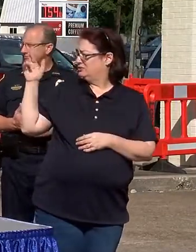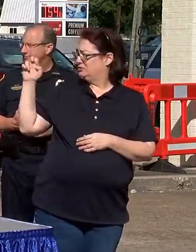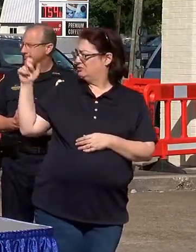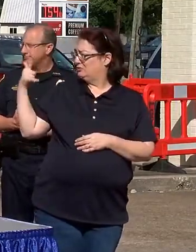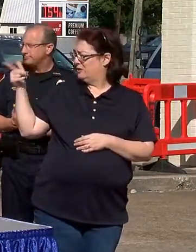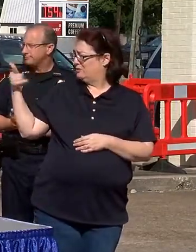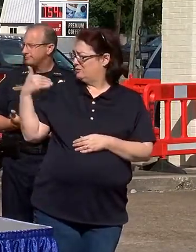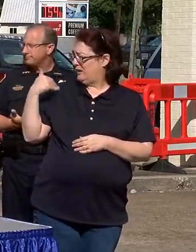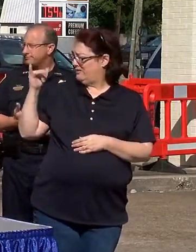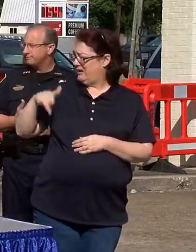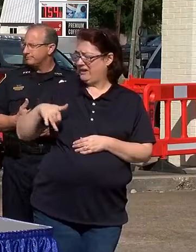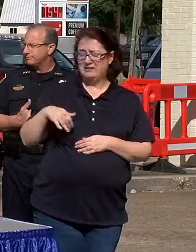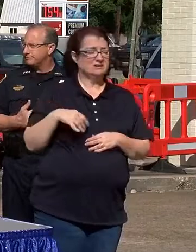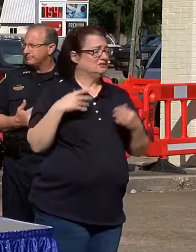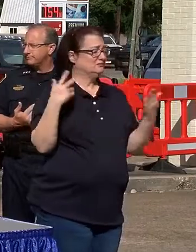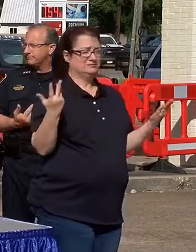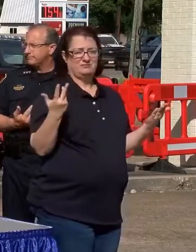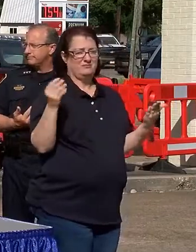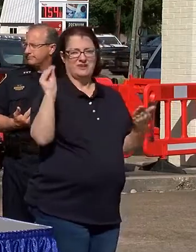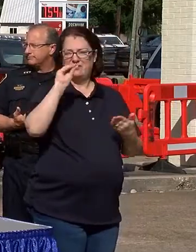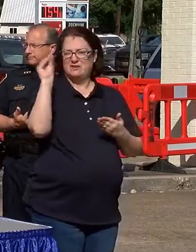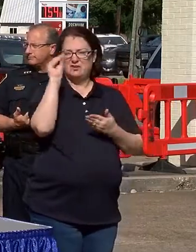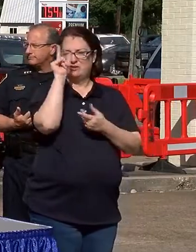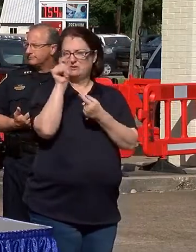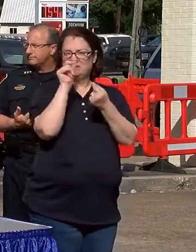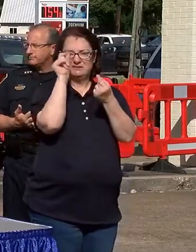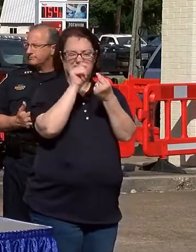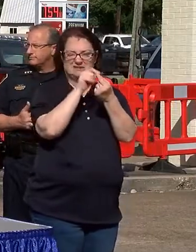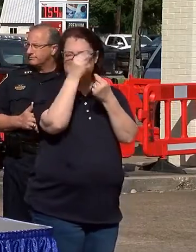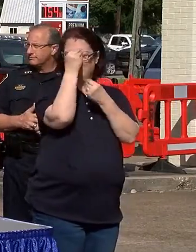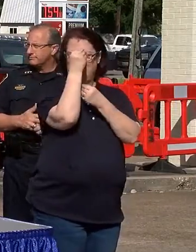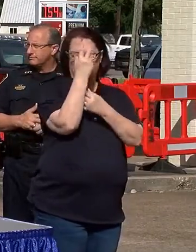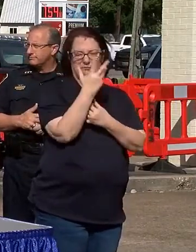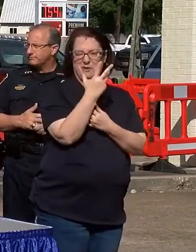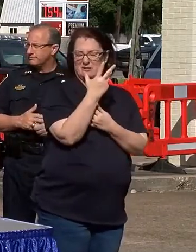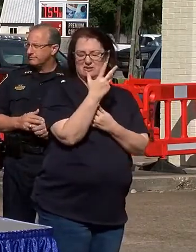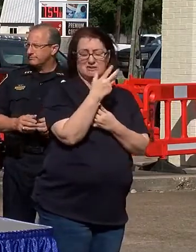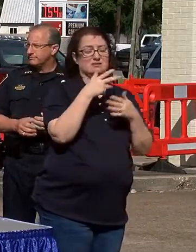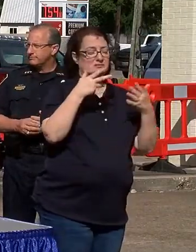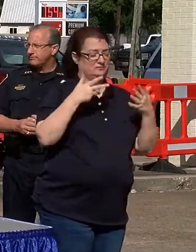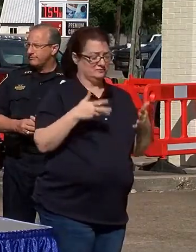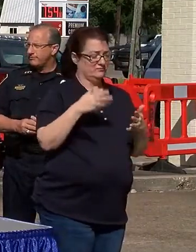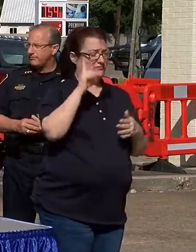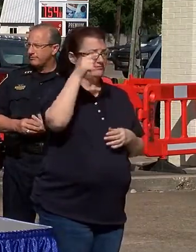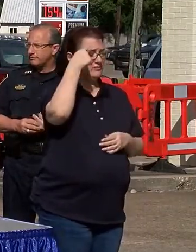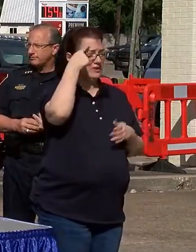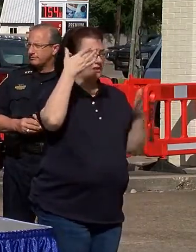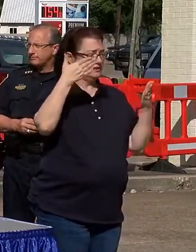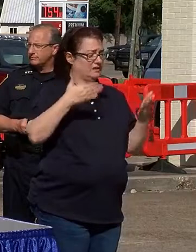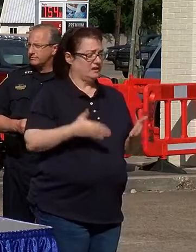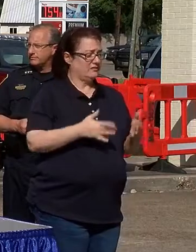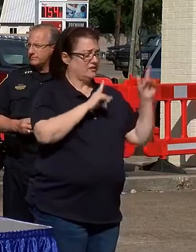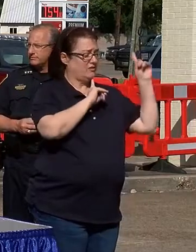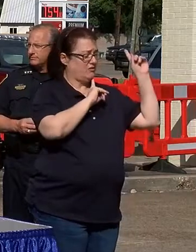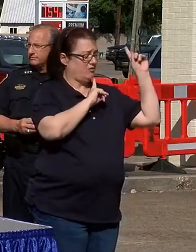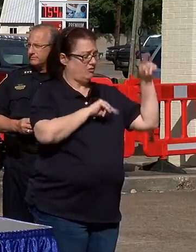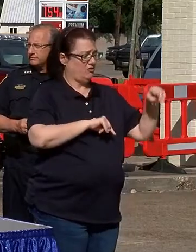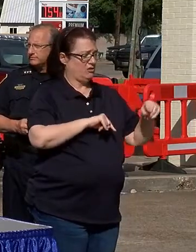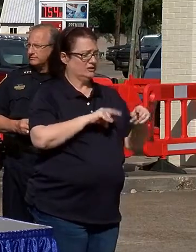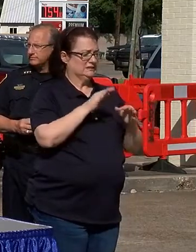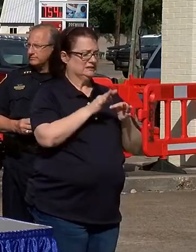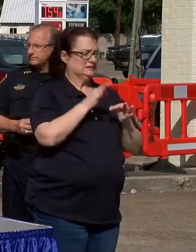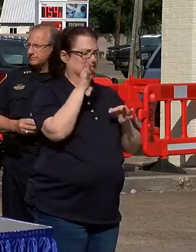have that. There's no definitive information on that, and in fact, the governor's order has extended